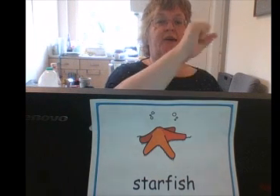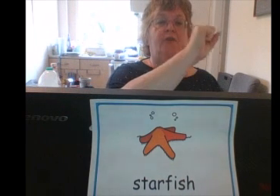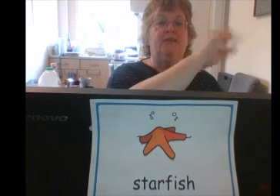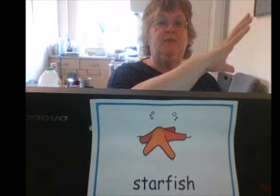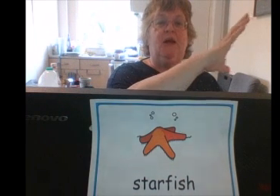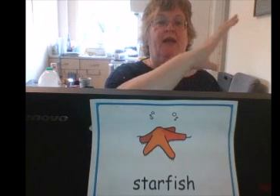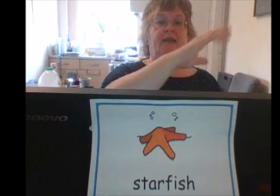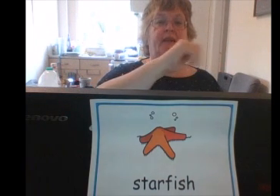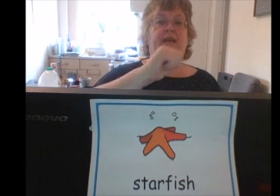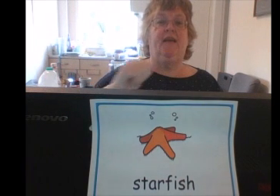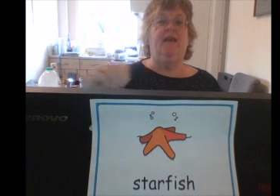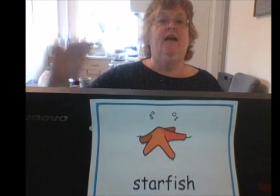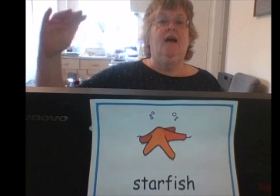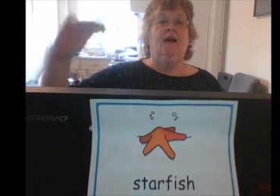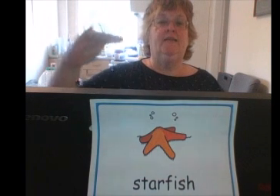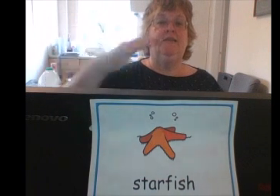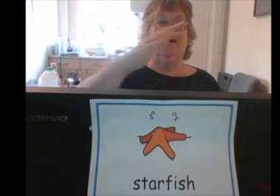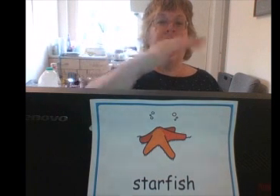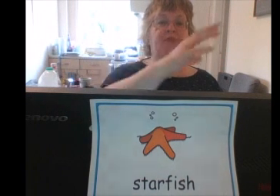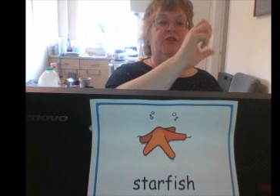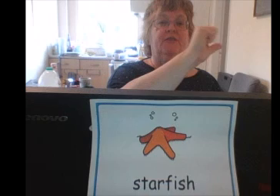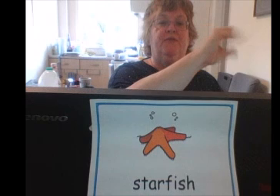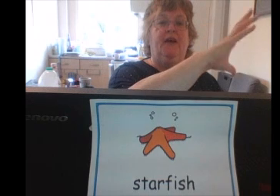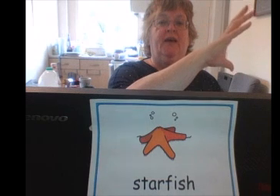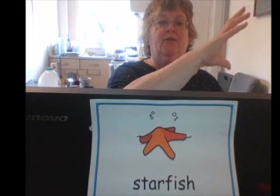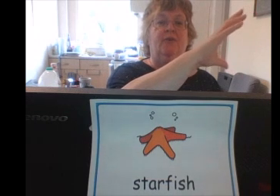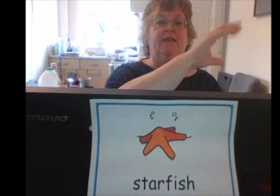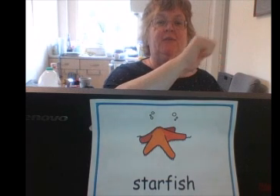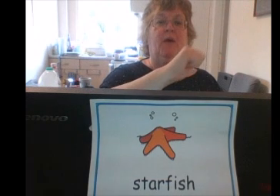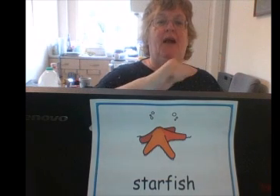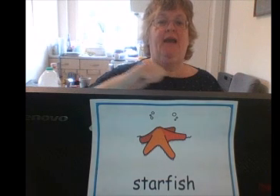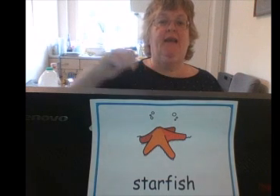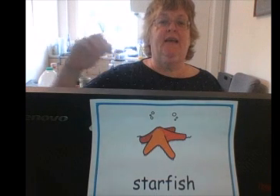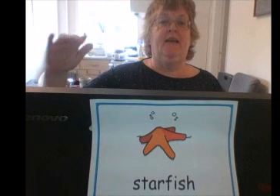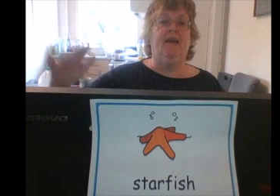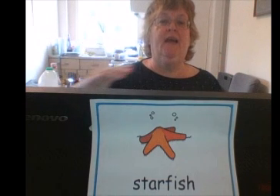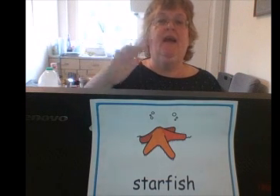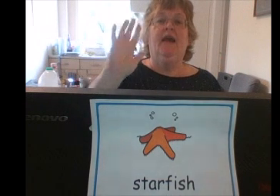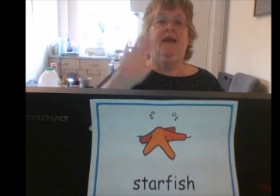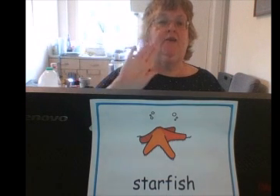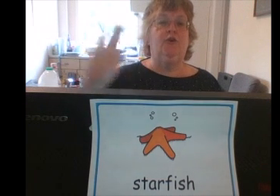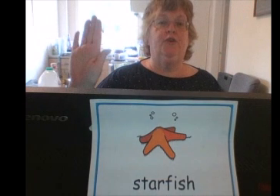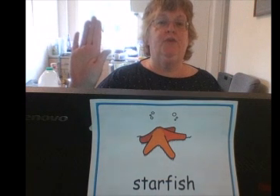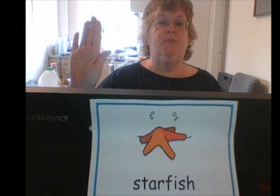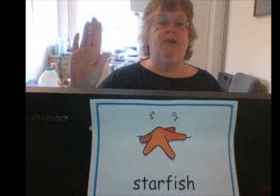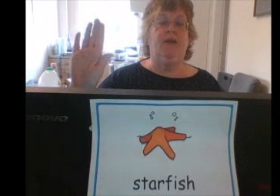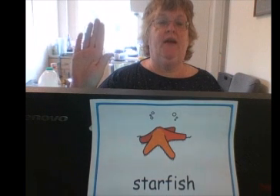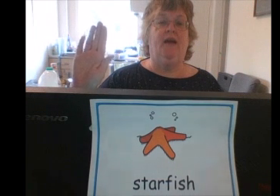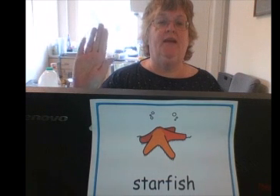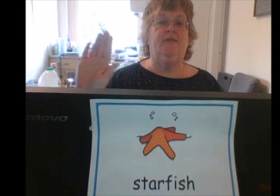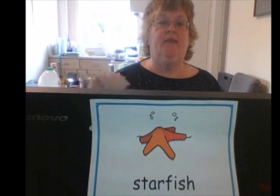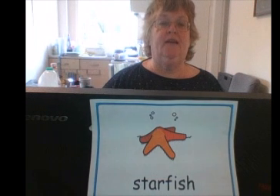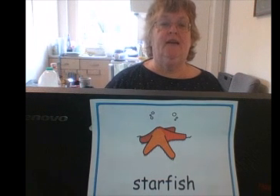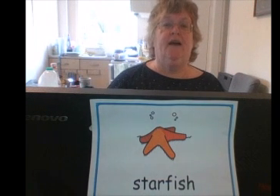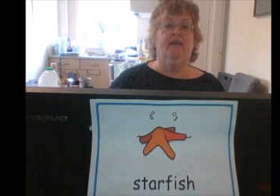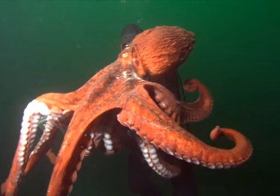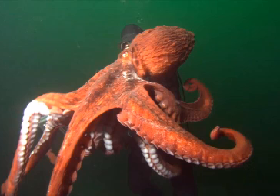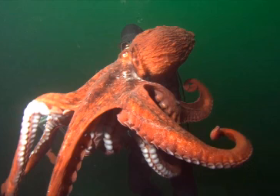very spiky. A starfish is very spiky. It couldn't be anything else.